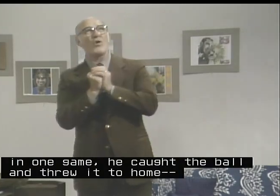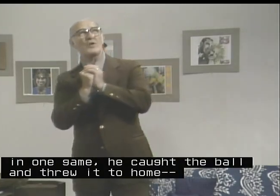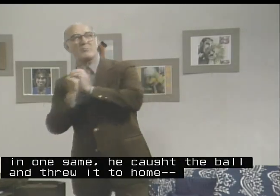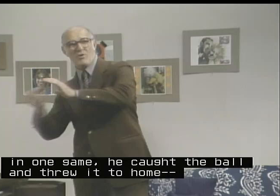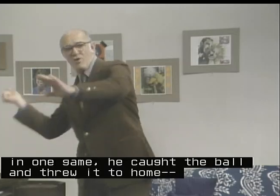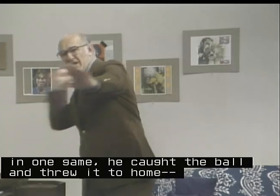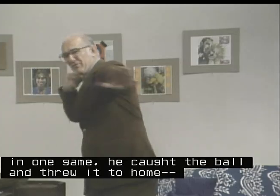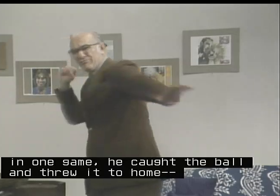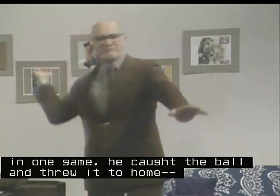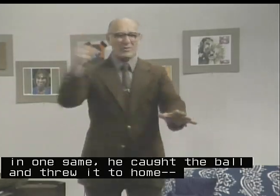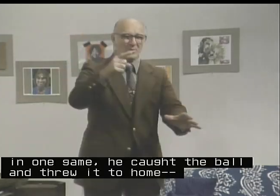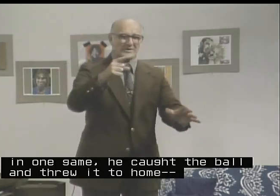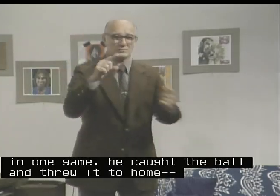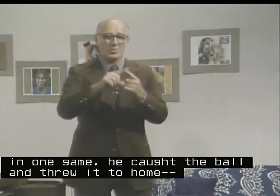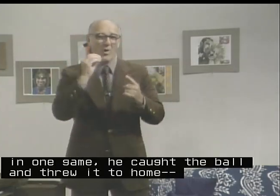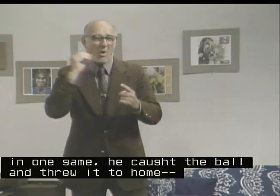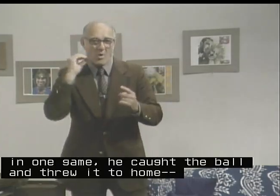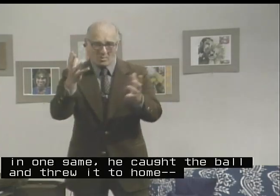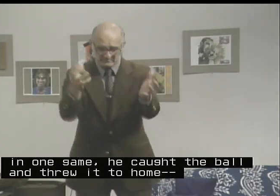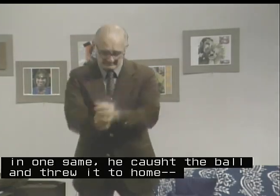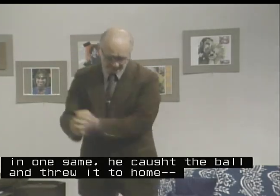the ball and threw it to home.